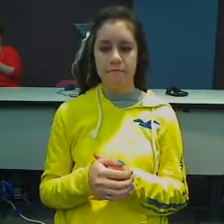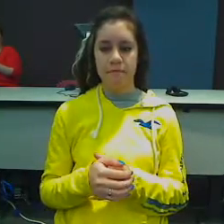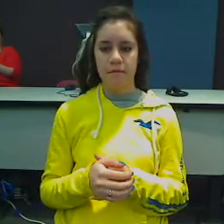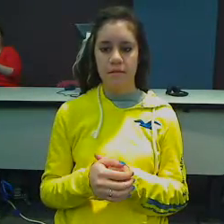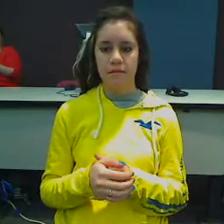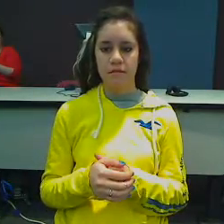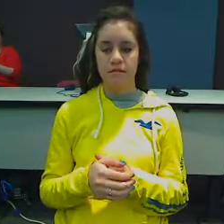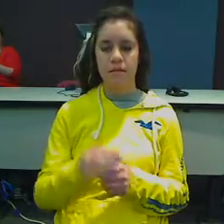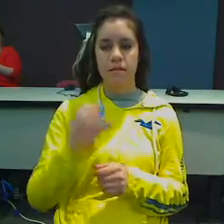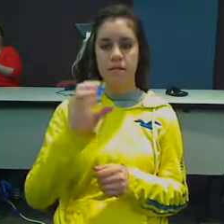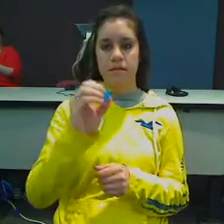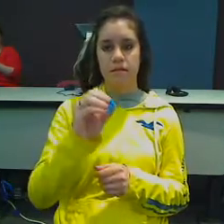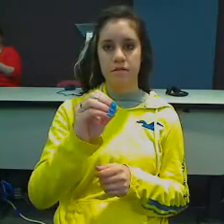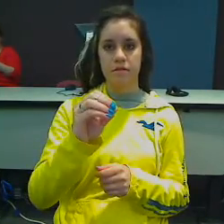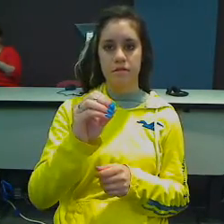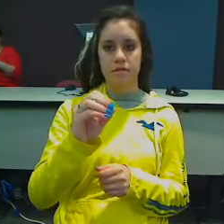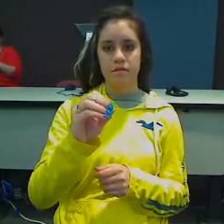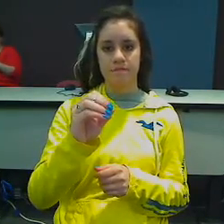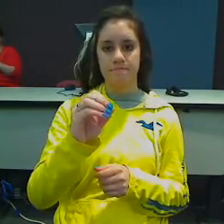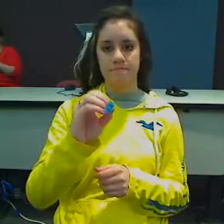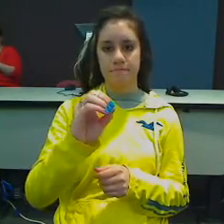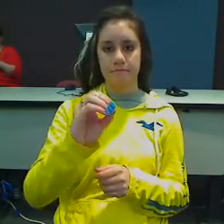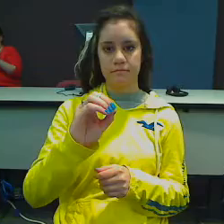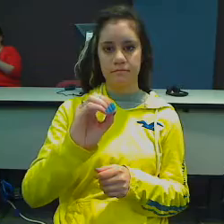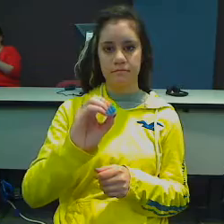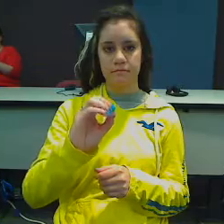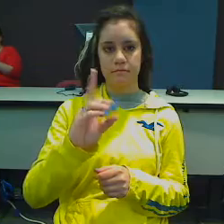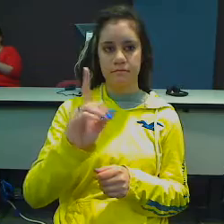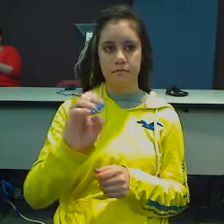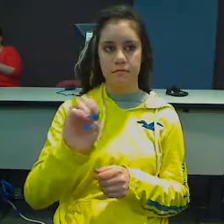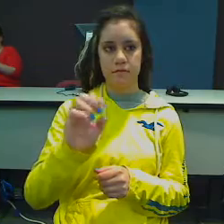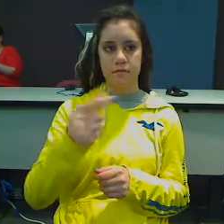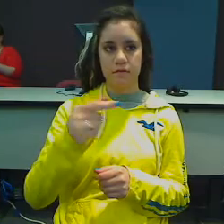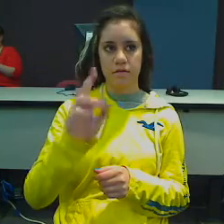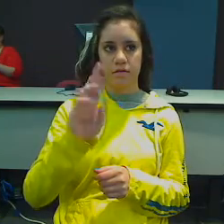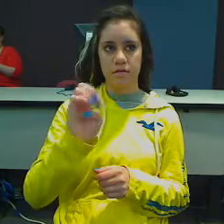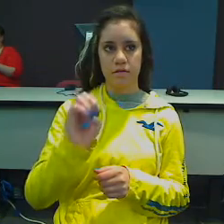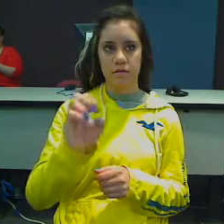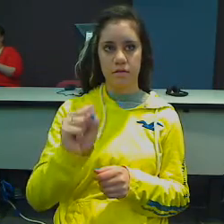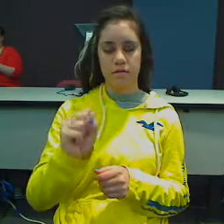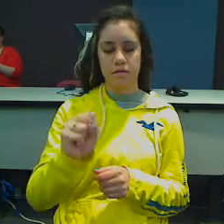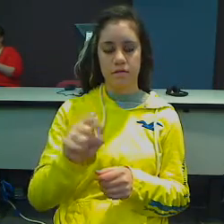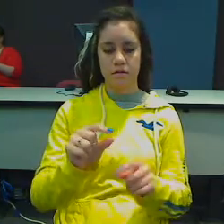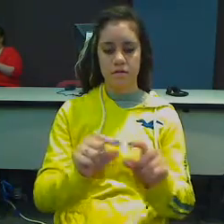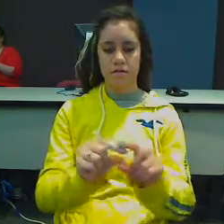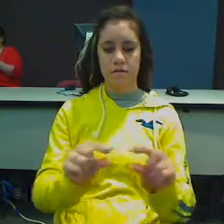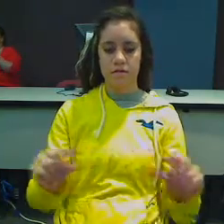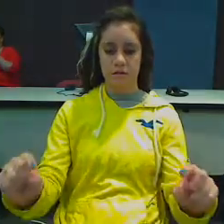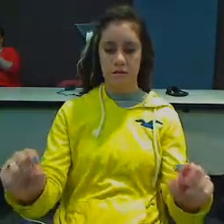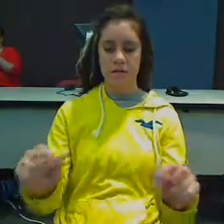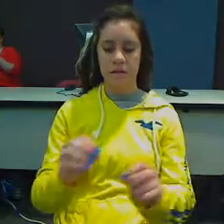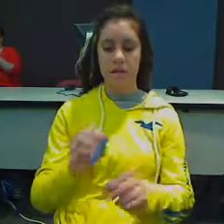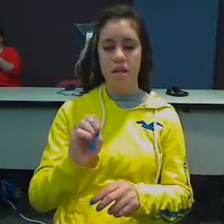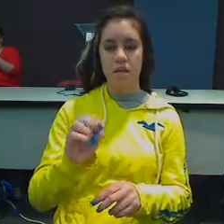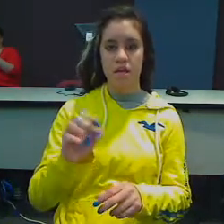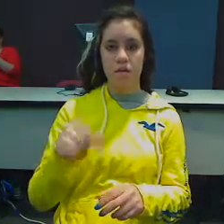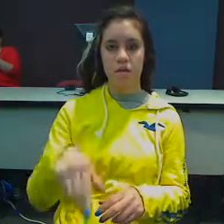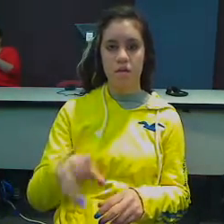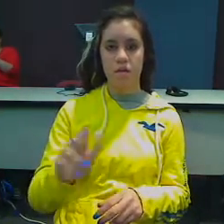the equator and 90 degrees north, which would be the North Pole, or 90 degrees south, which would be the South Pole.